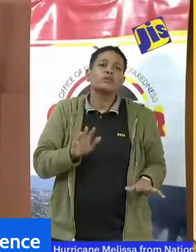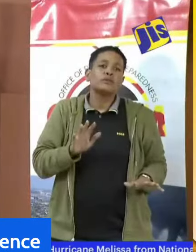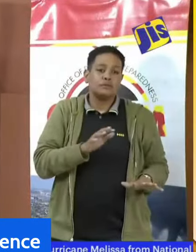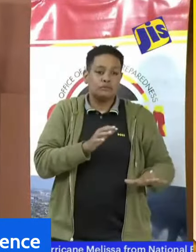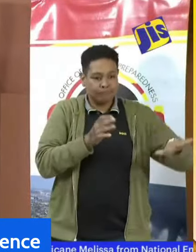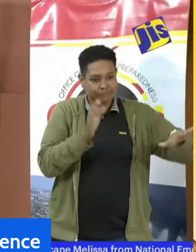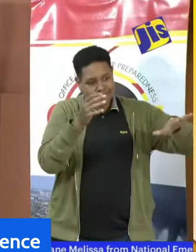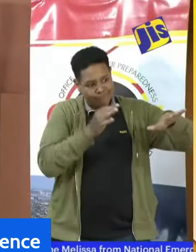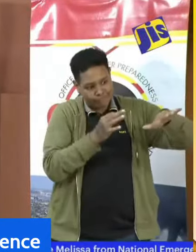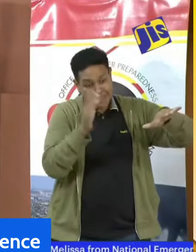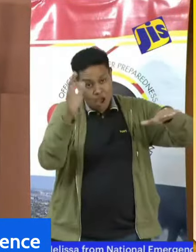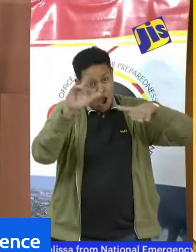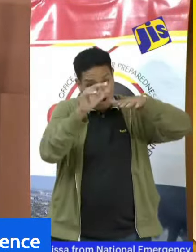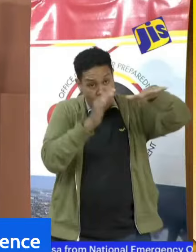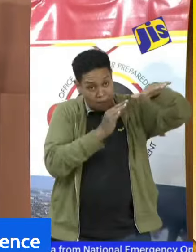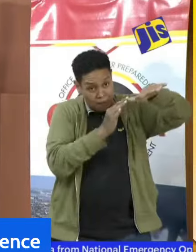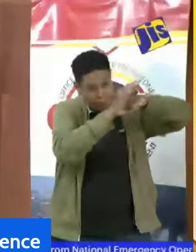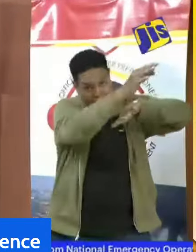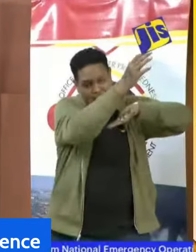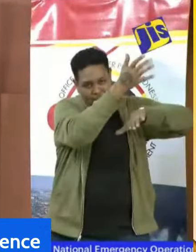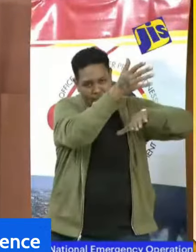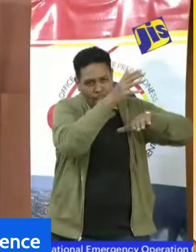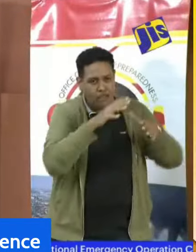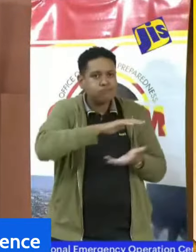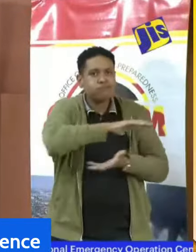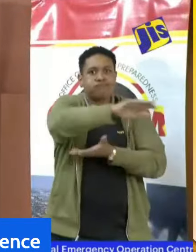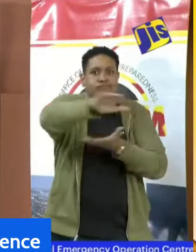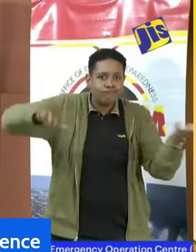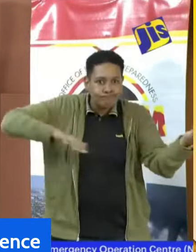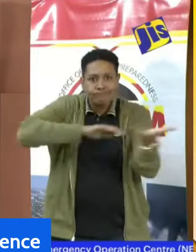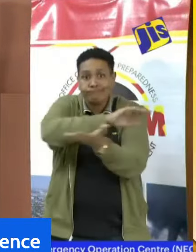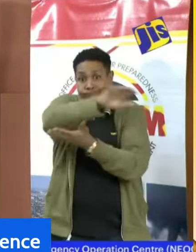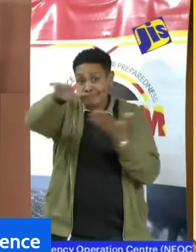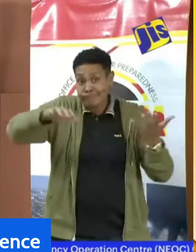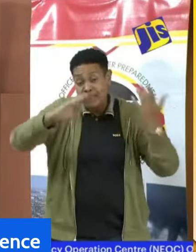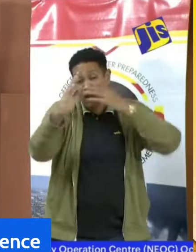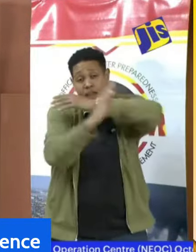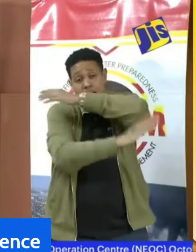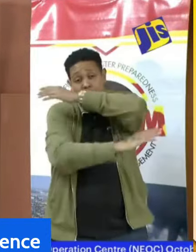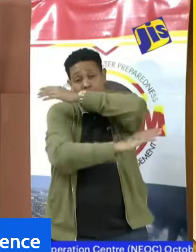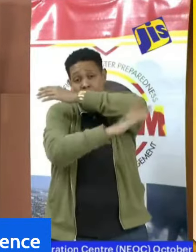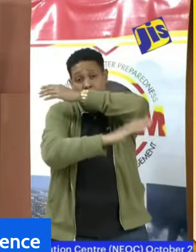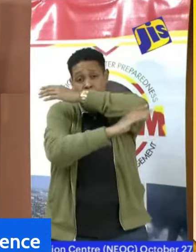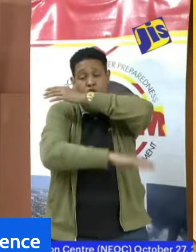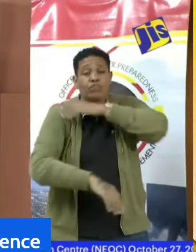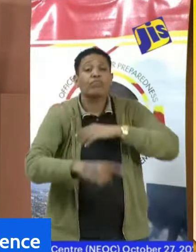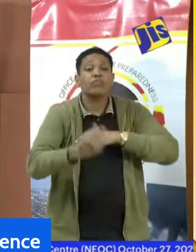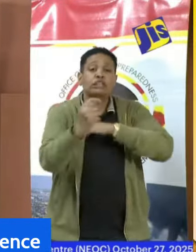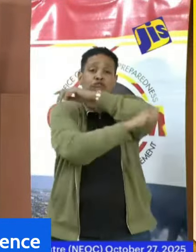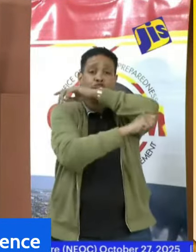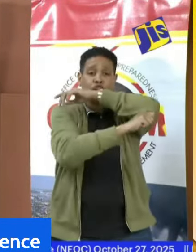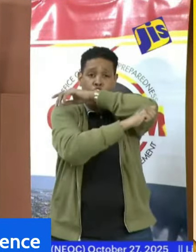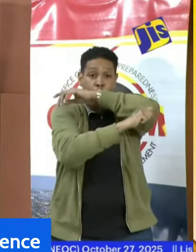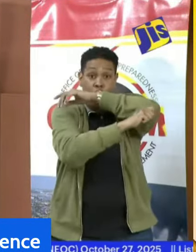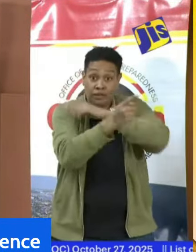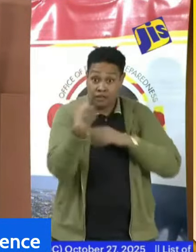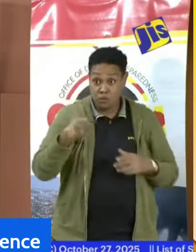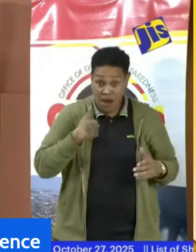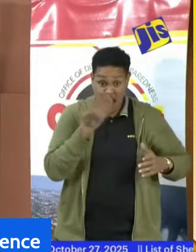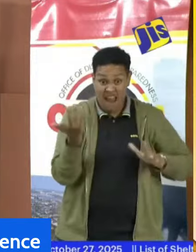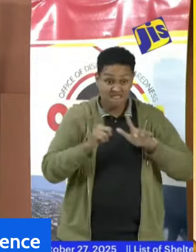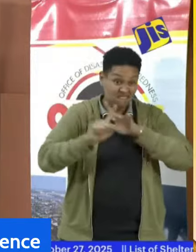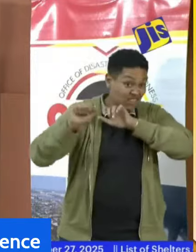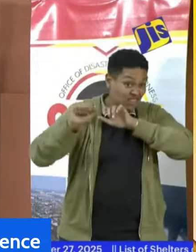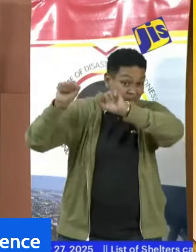country, and Falmouth, Trelawney. We have evacuation plans for those